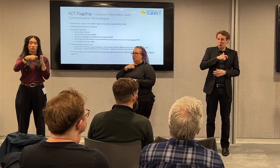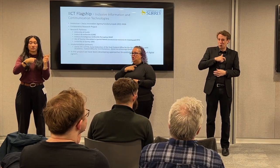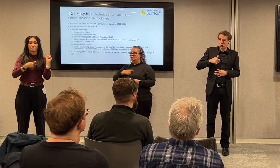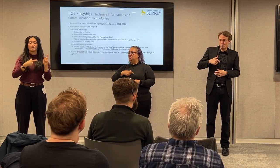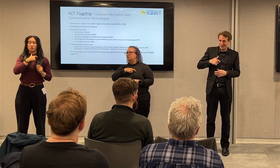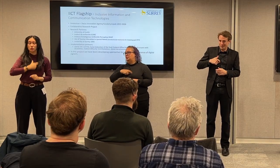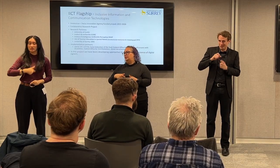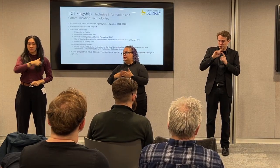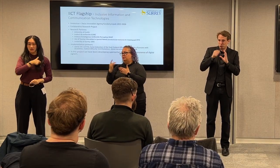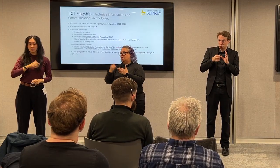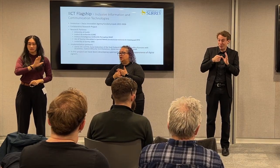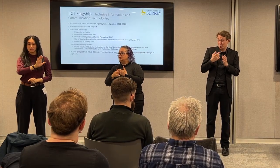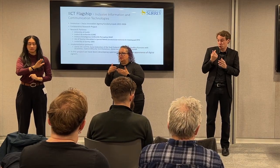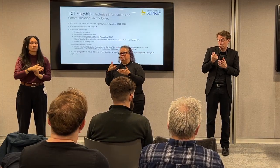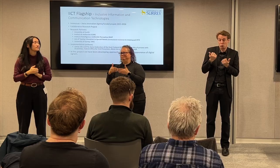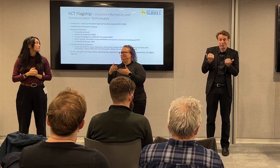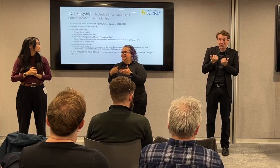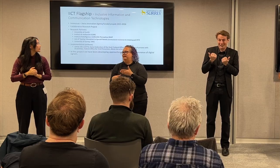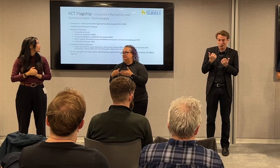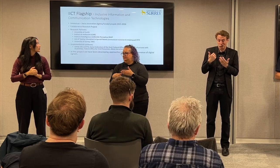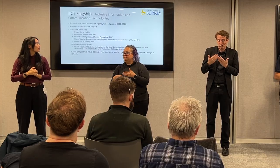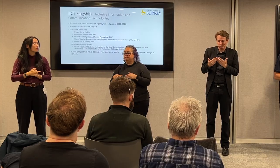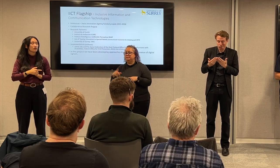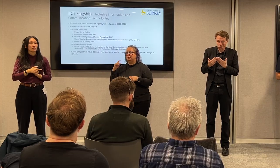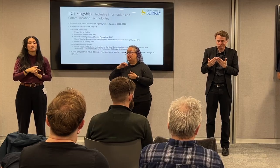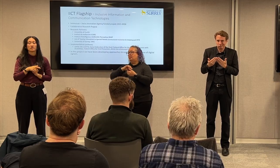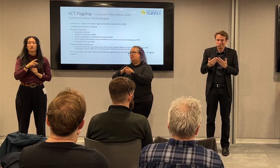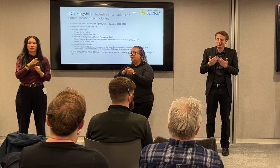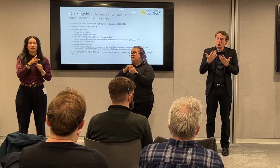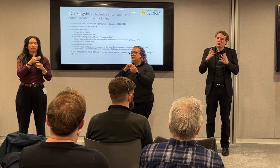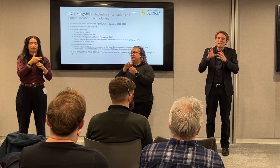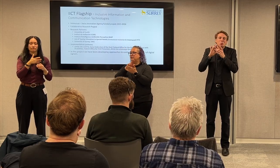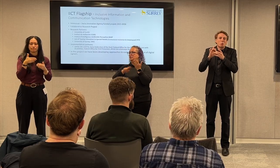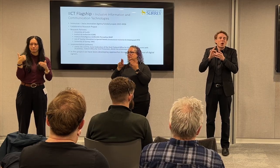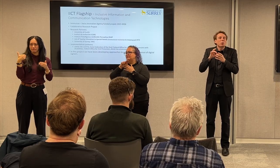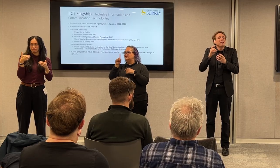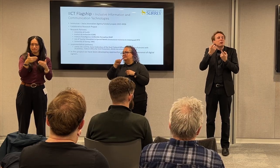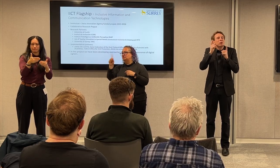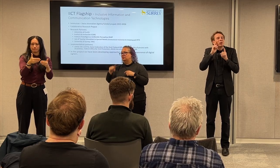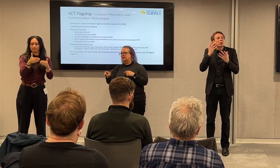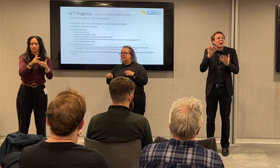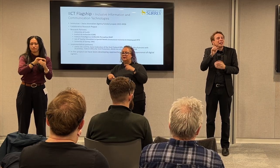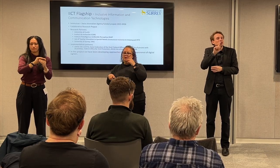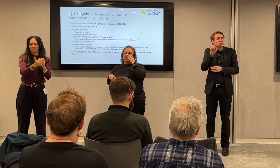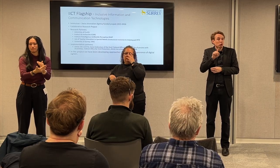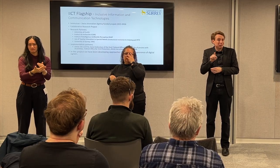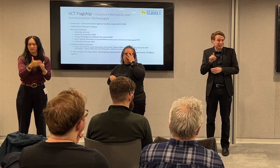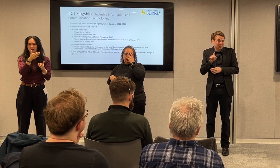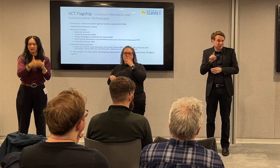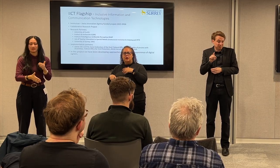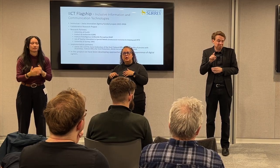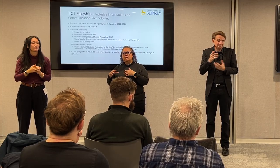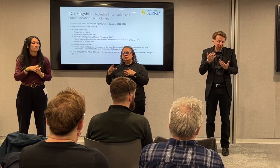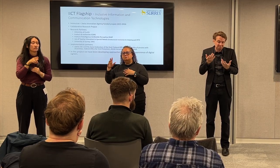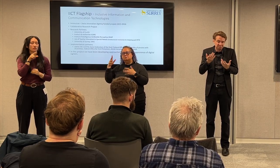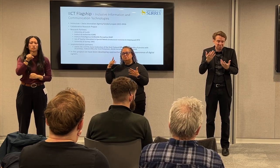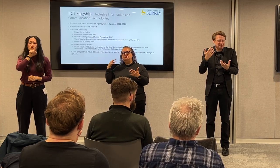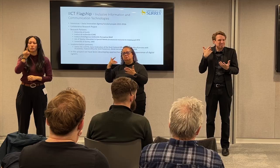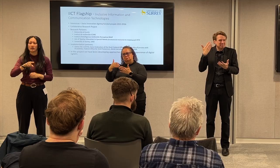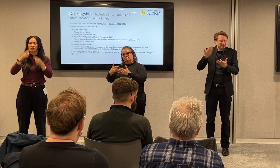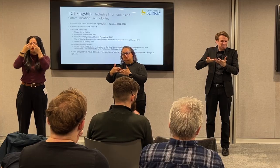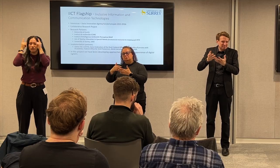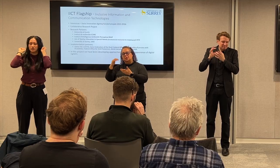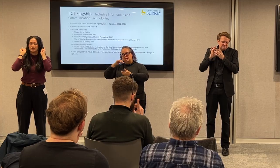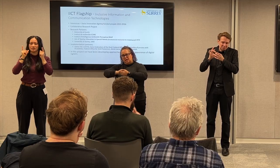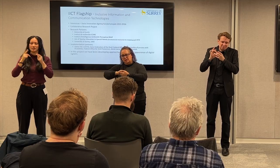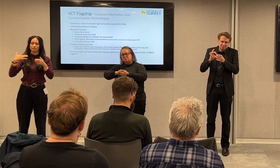coming to an end. This is a collaboration with the University of Zurich. It's kind of a long-standing collaboration that's been on for